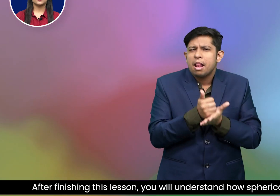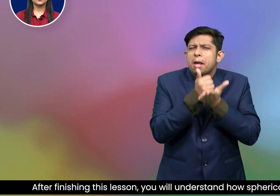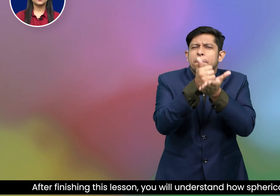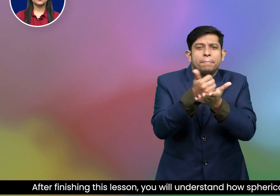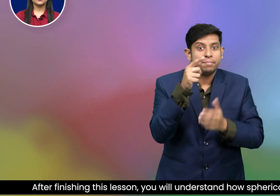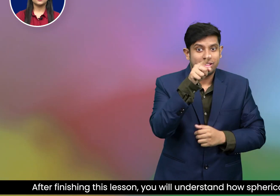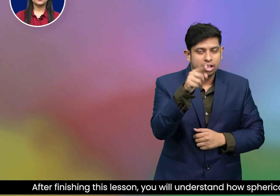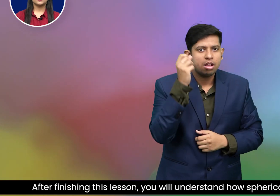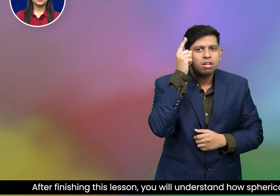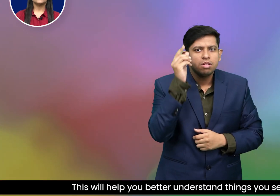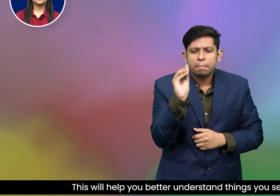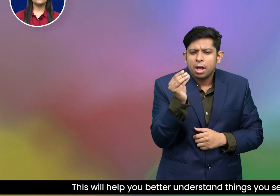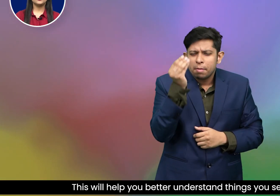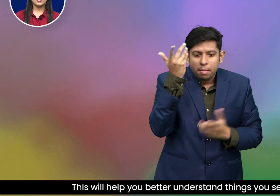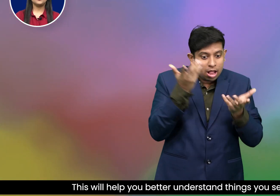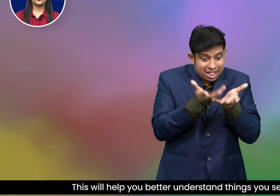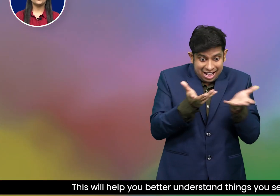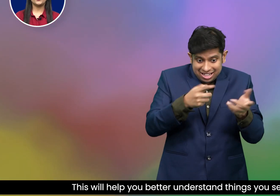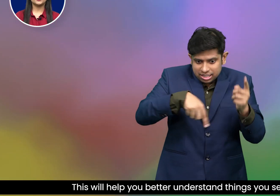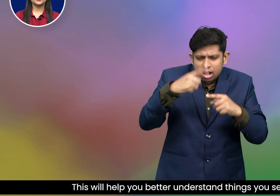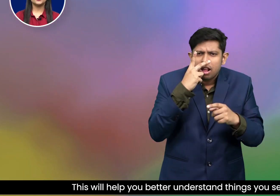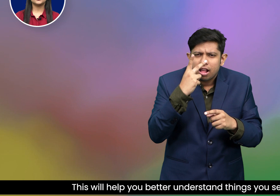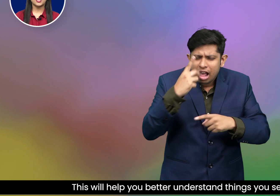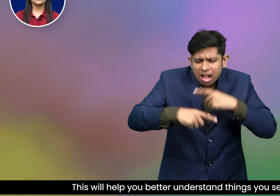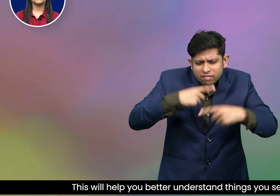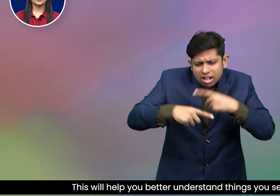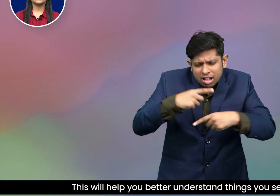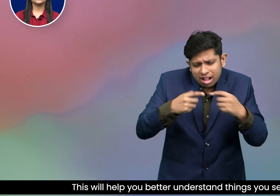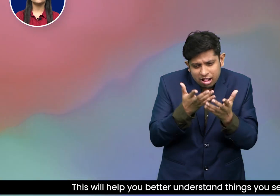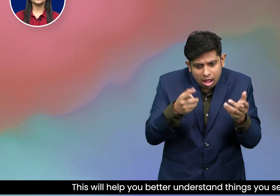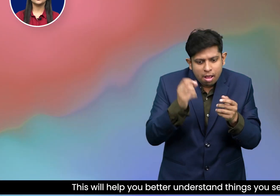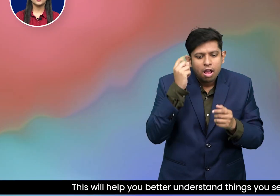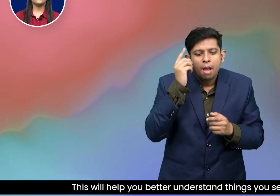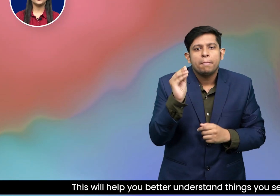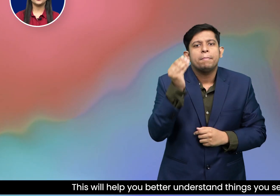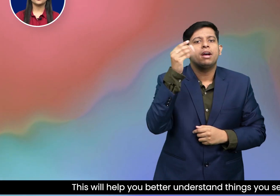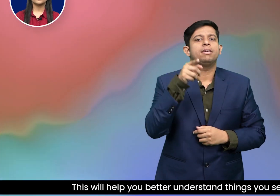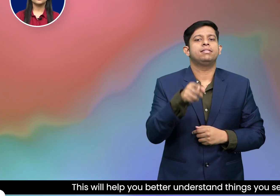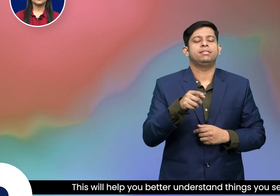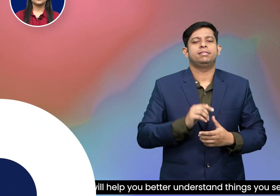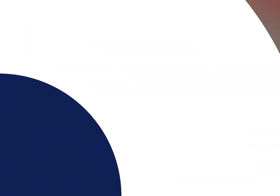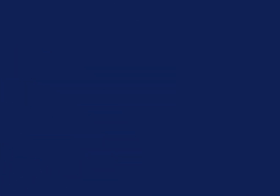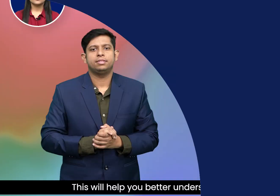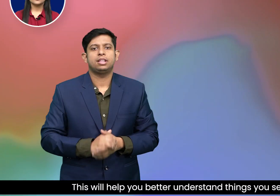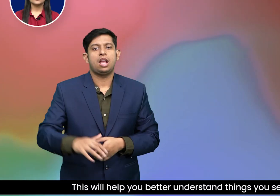light. This will help you better understand things you see every day.